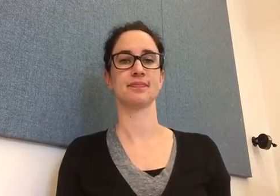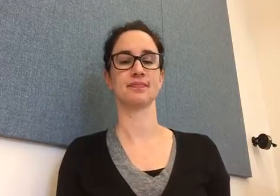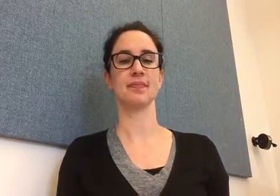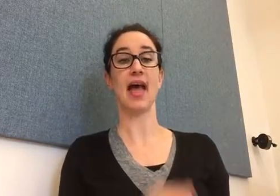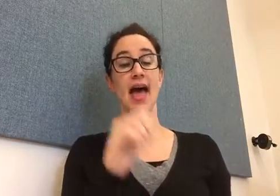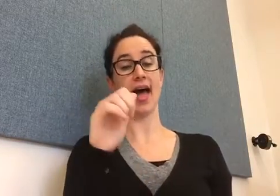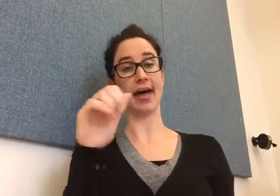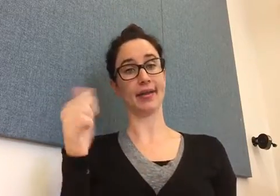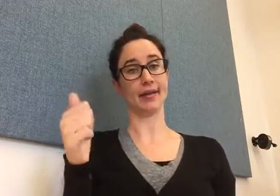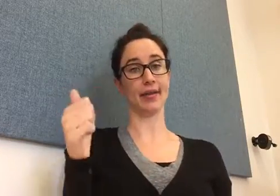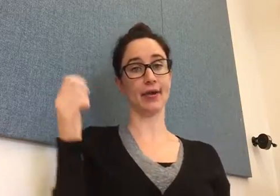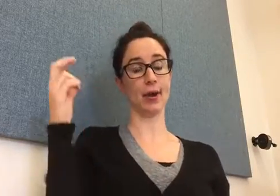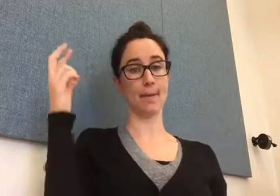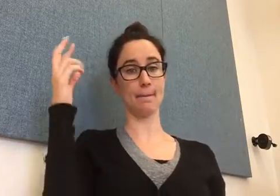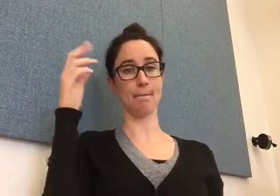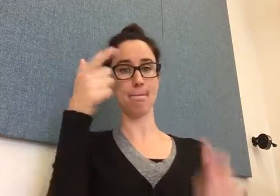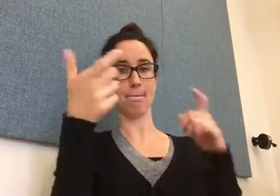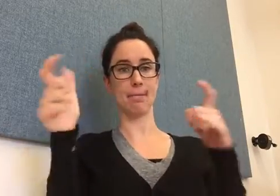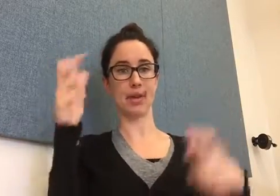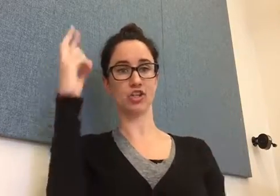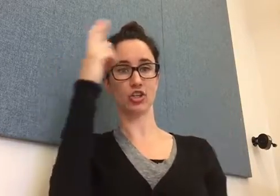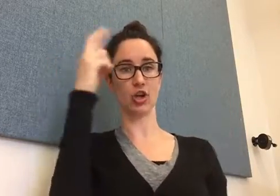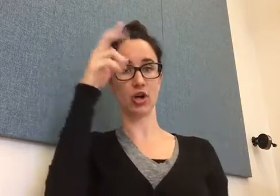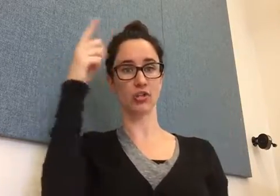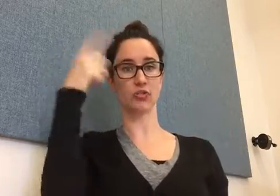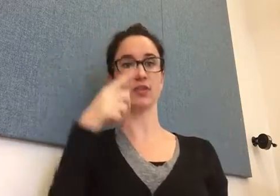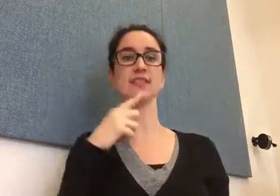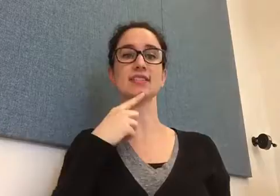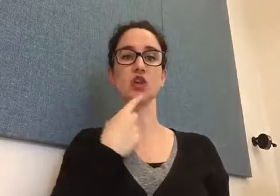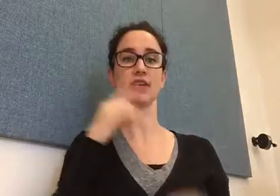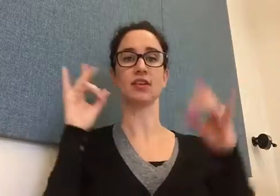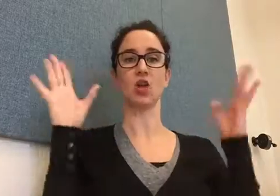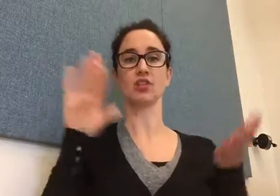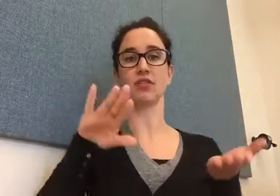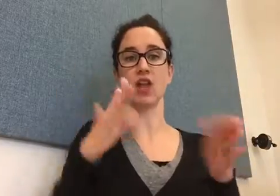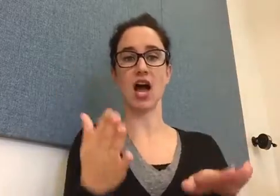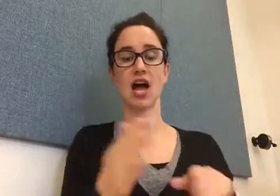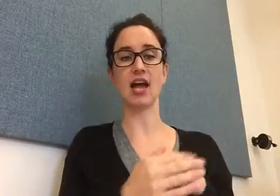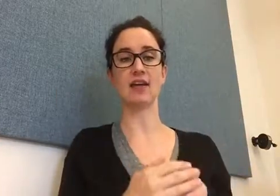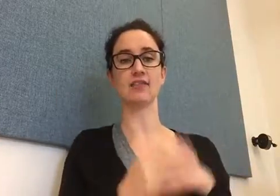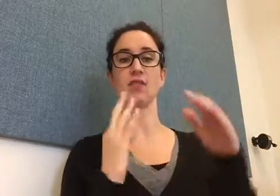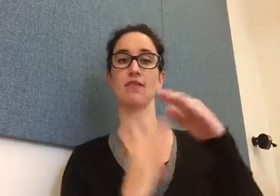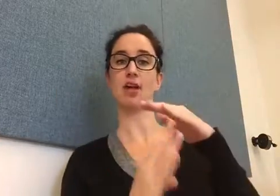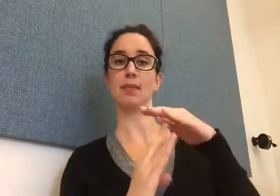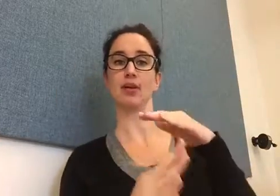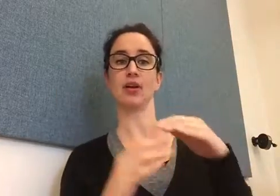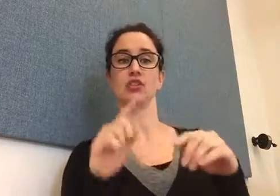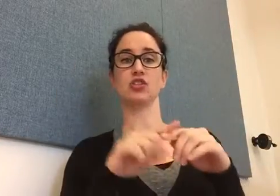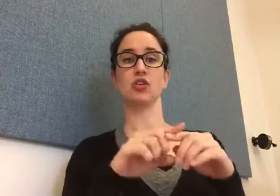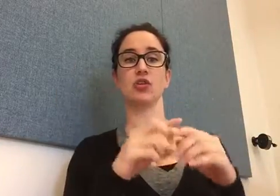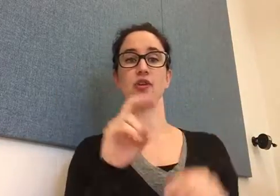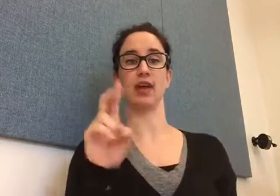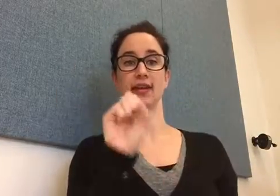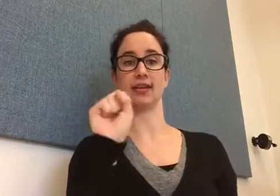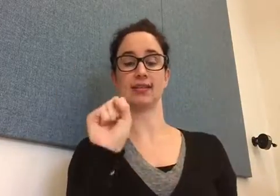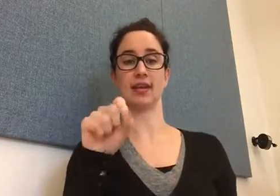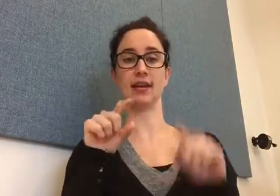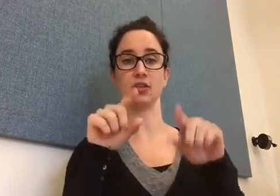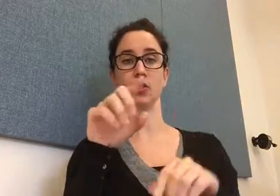Another major cause for this drastic loss of lives among immigrants to the United States during the mid-1800s